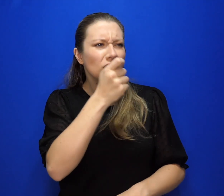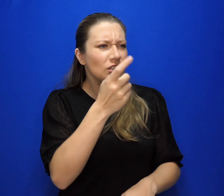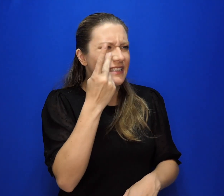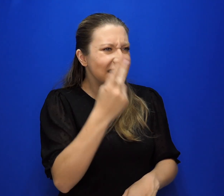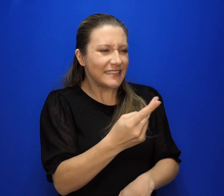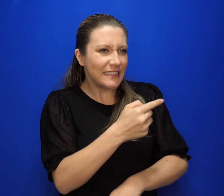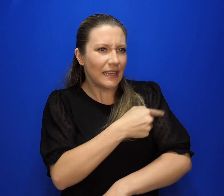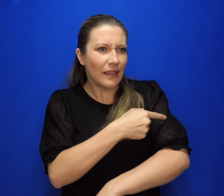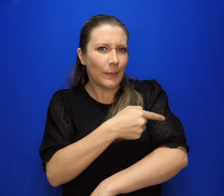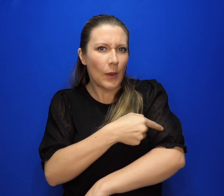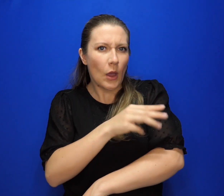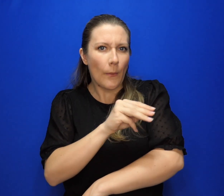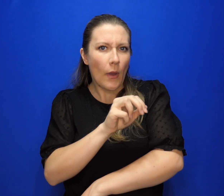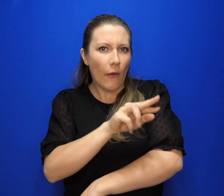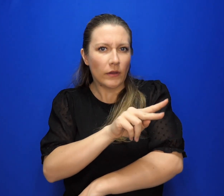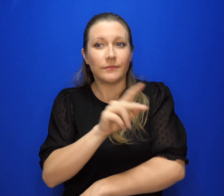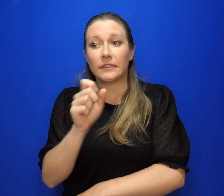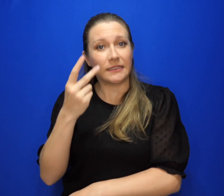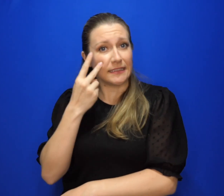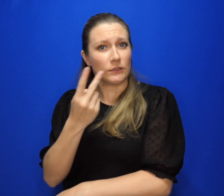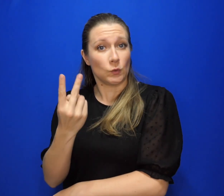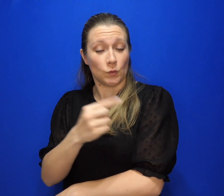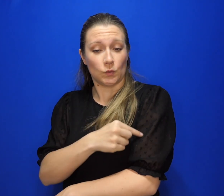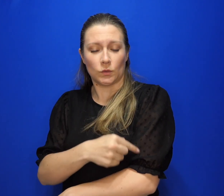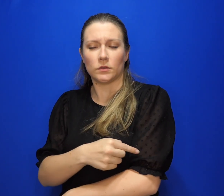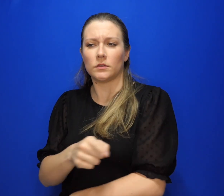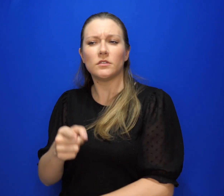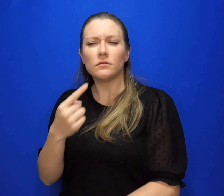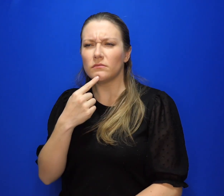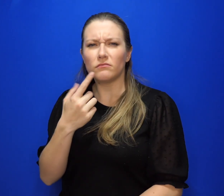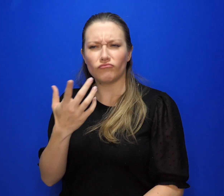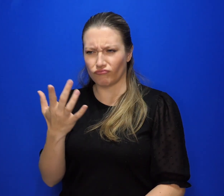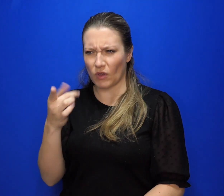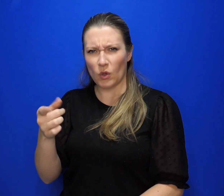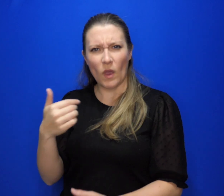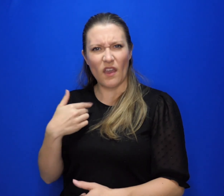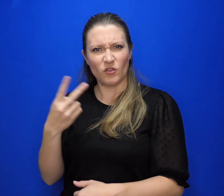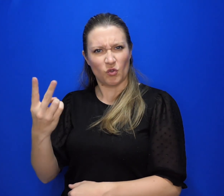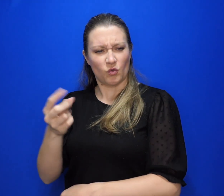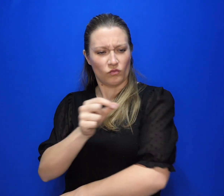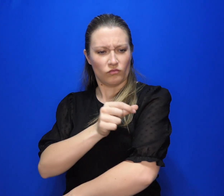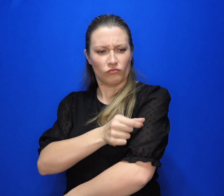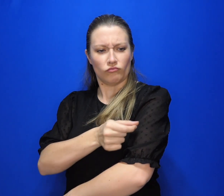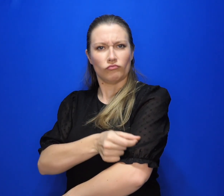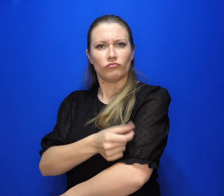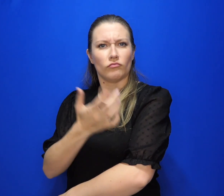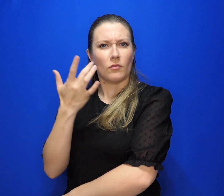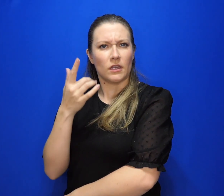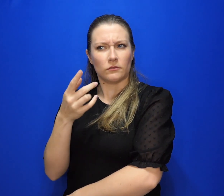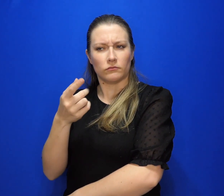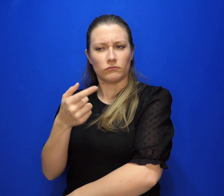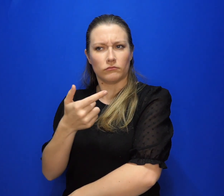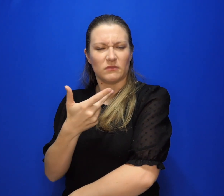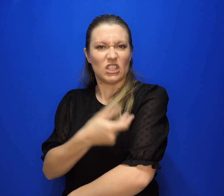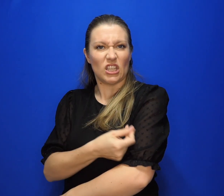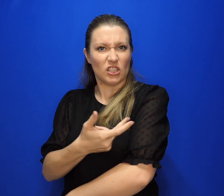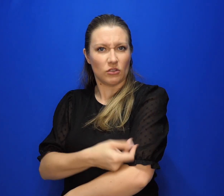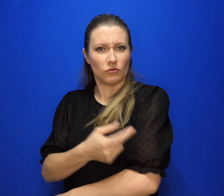see the syringe marks. And she could see these 2 little syringe marks on the kid. And she goes, what, how come you have like 2 little, how come you got poked